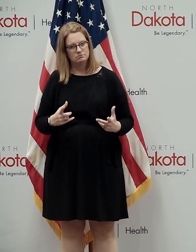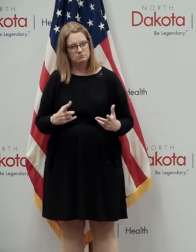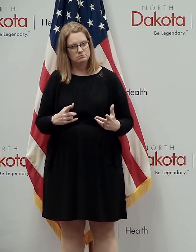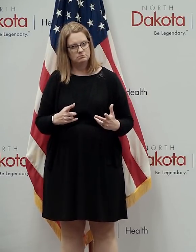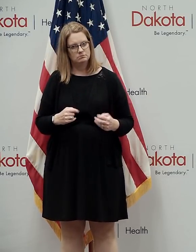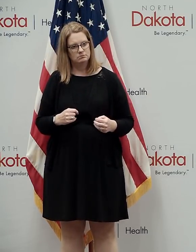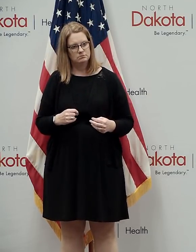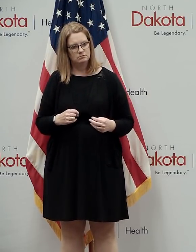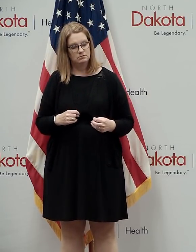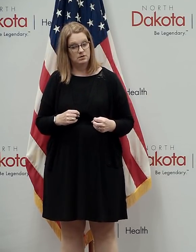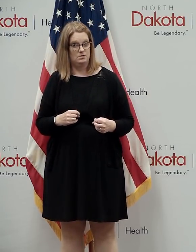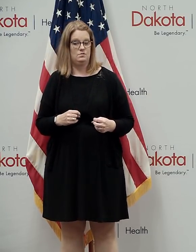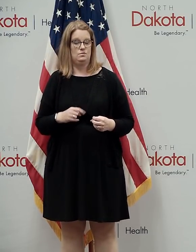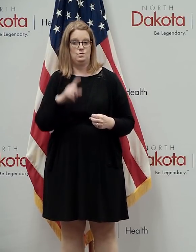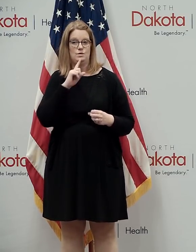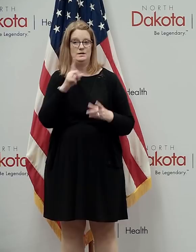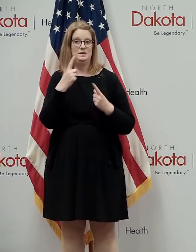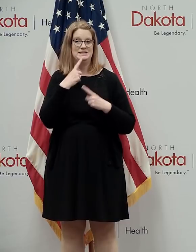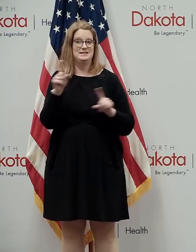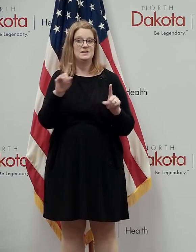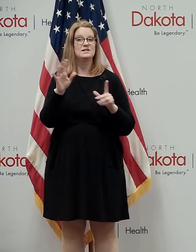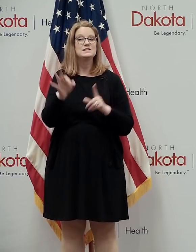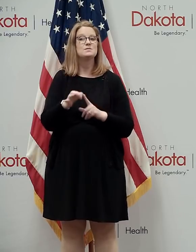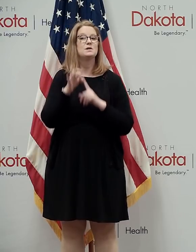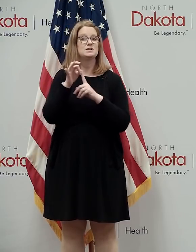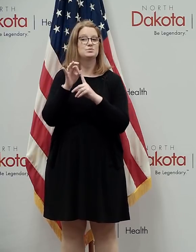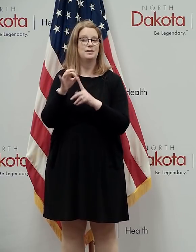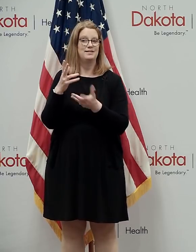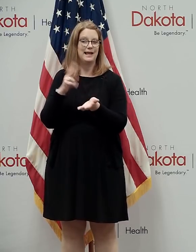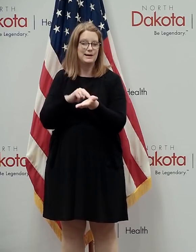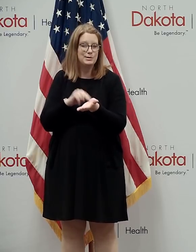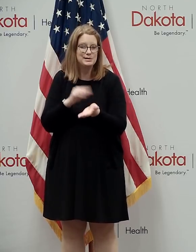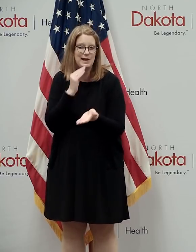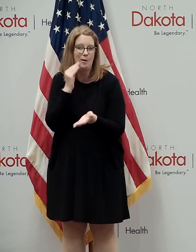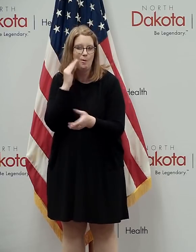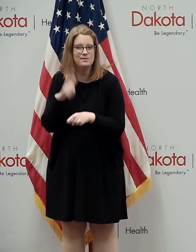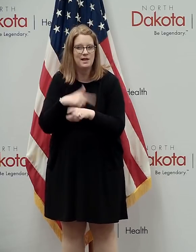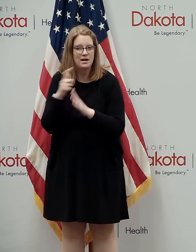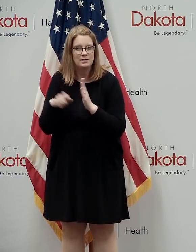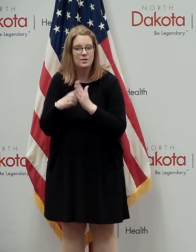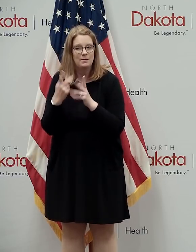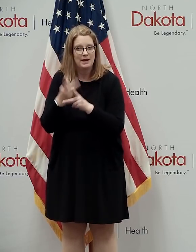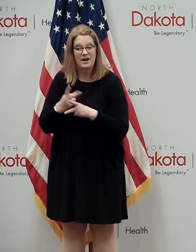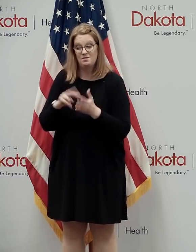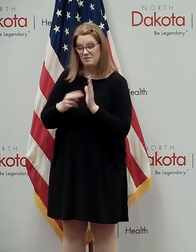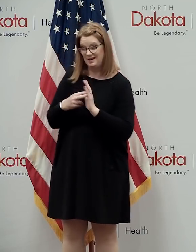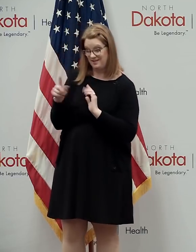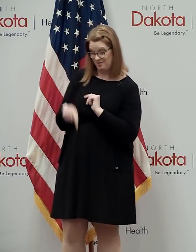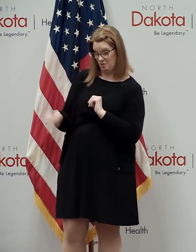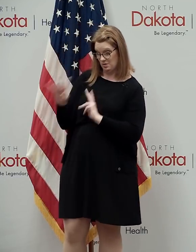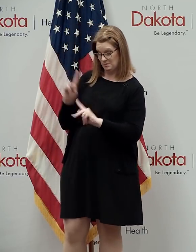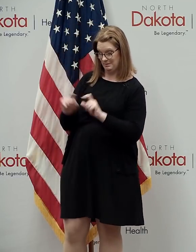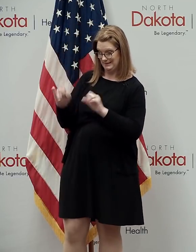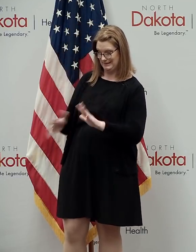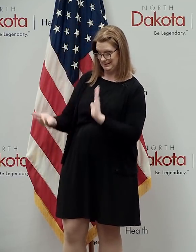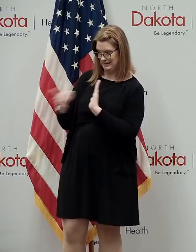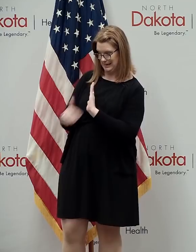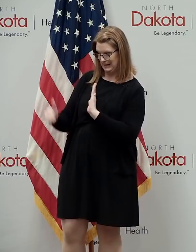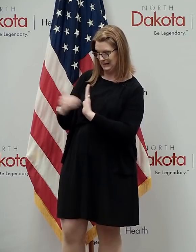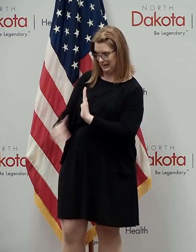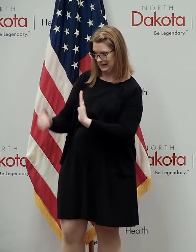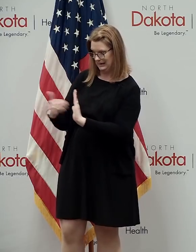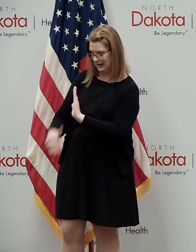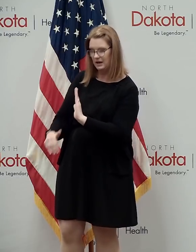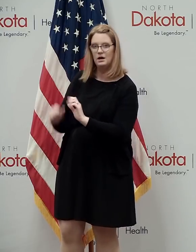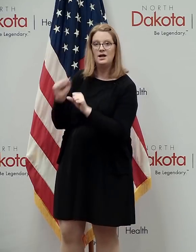us, really be successful, say, with long-term care, because we were testing people over and over again in long-term care and testing long-term care workers